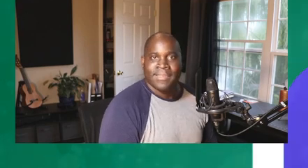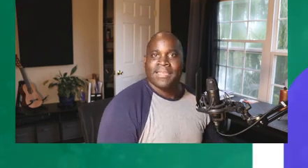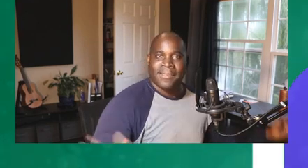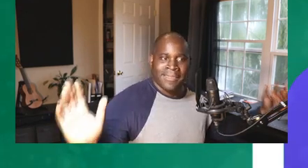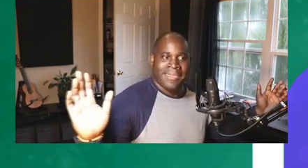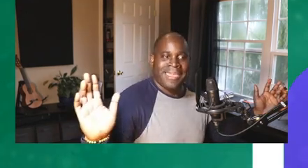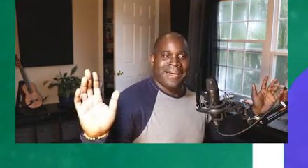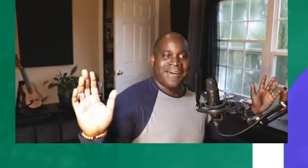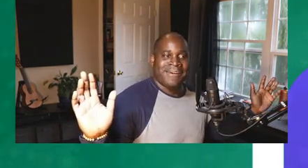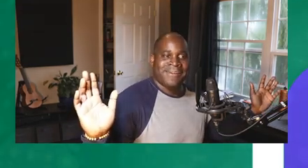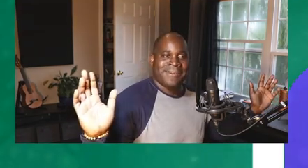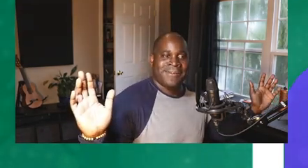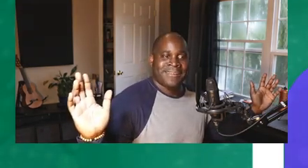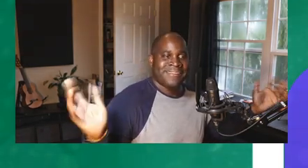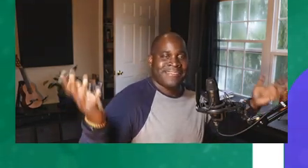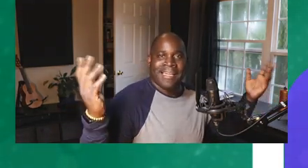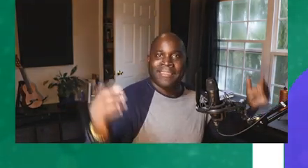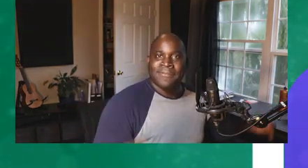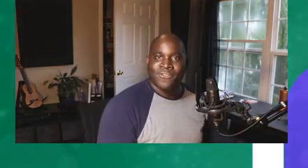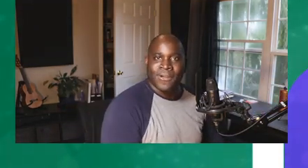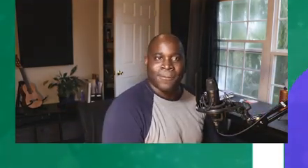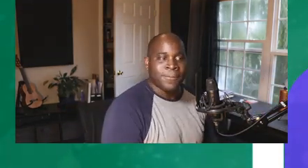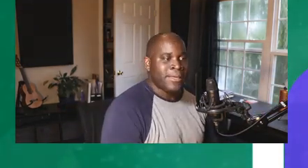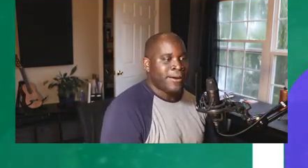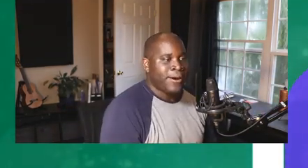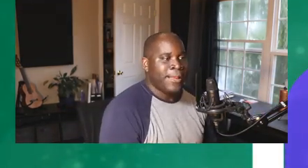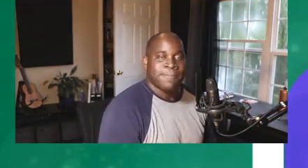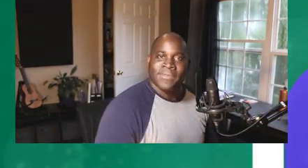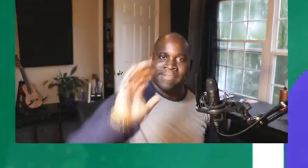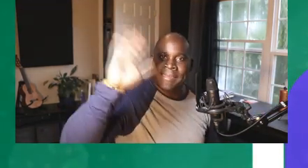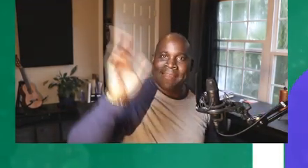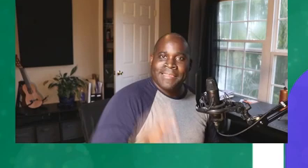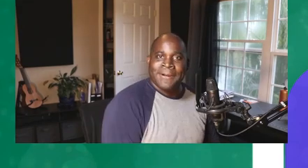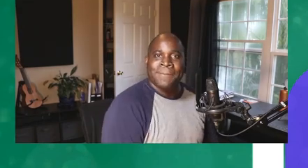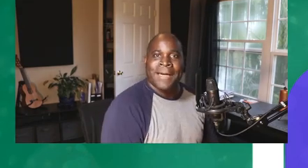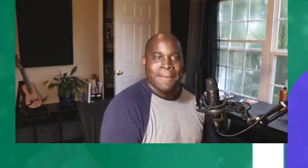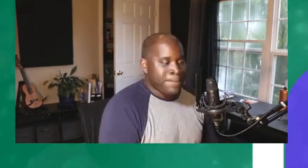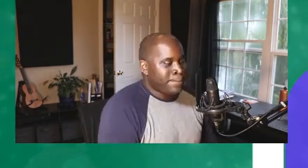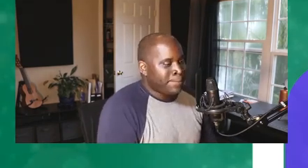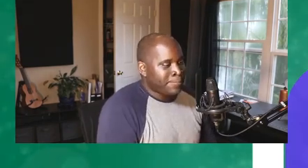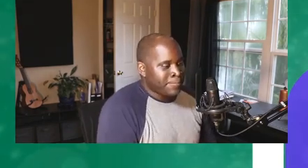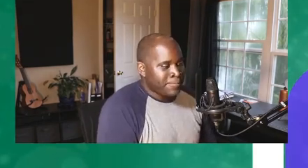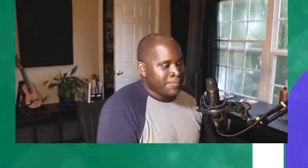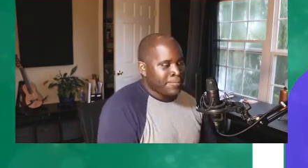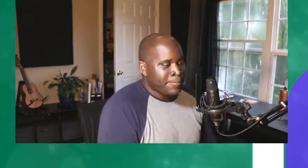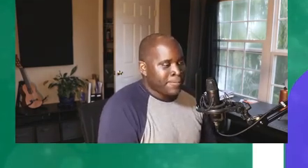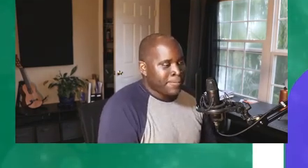translating because I love the show. All right. See you guys later. Bye.